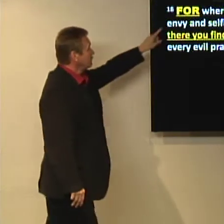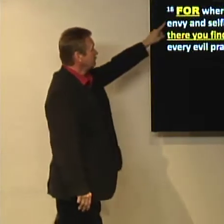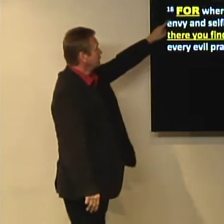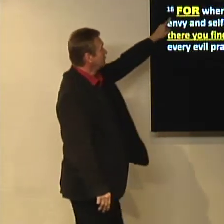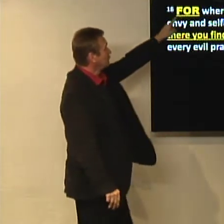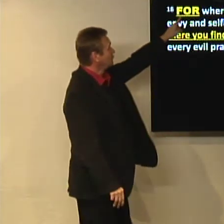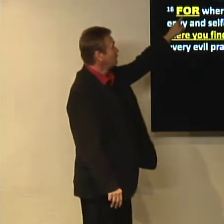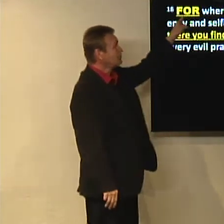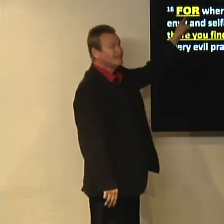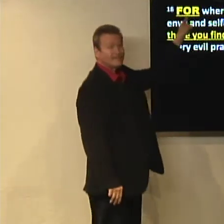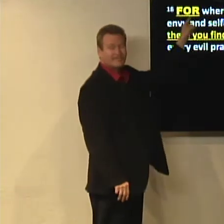for us.